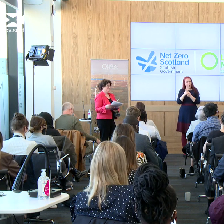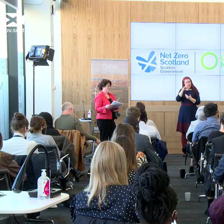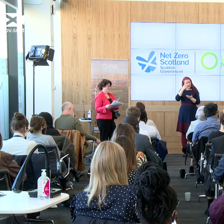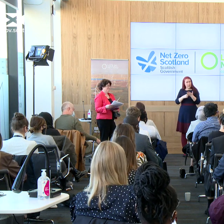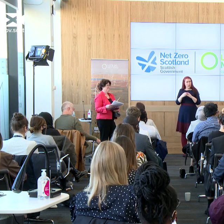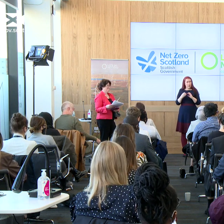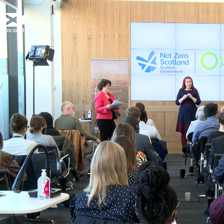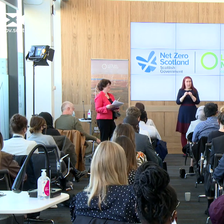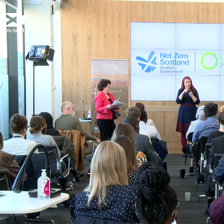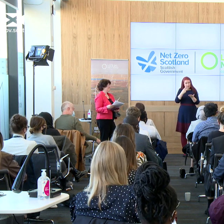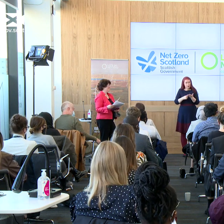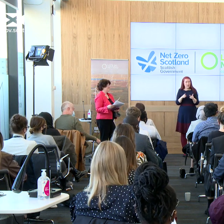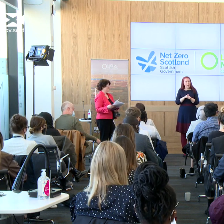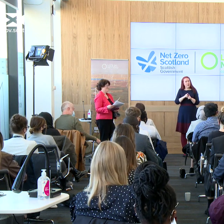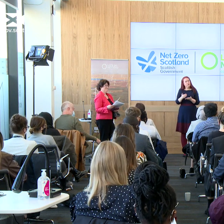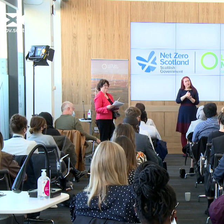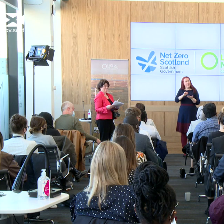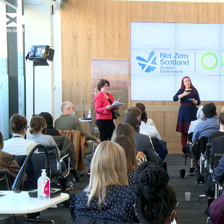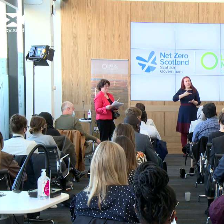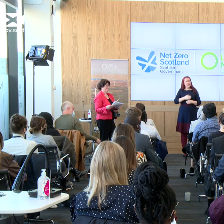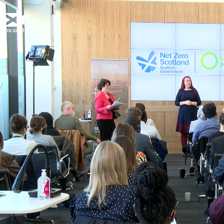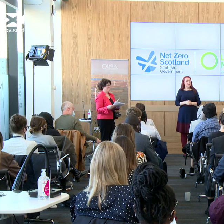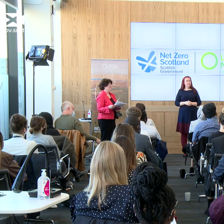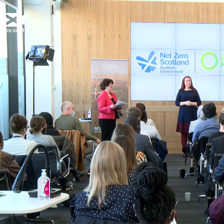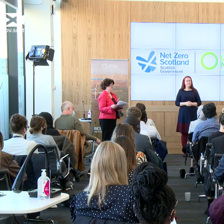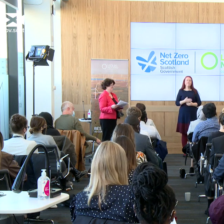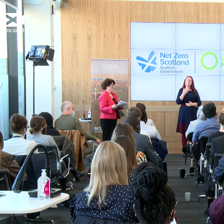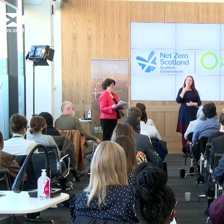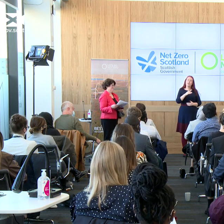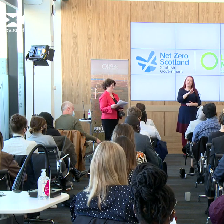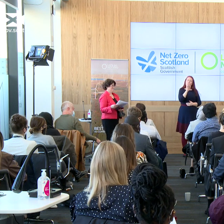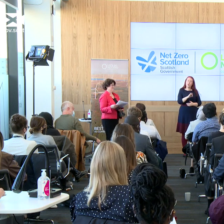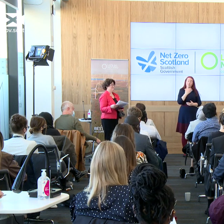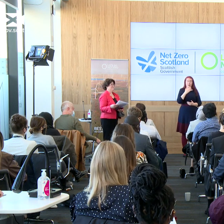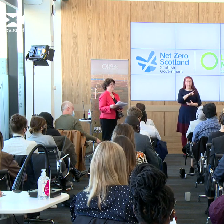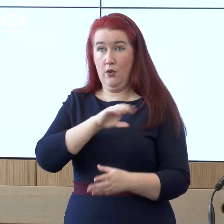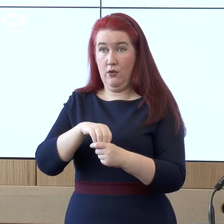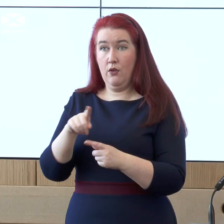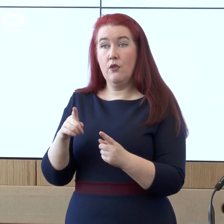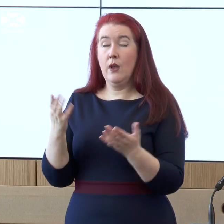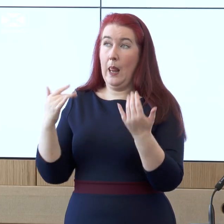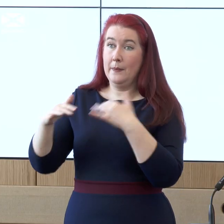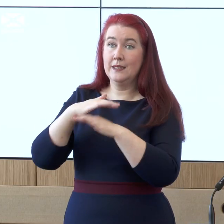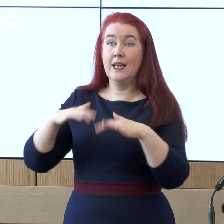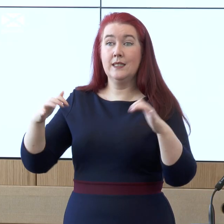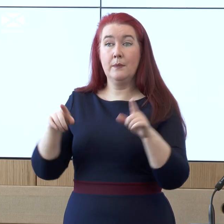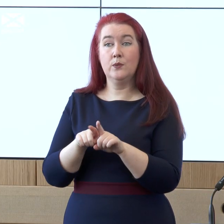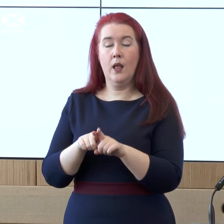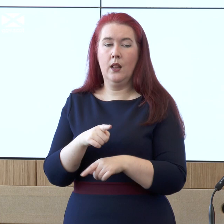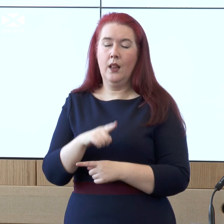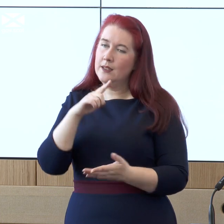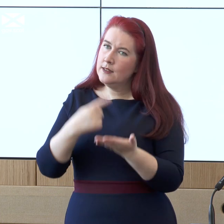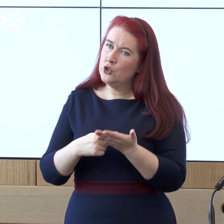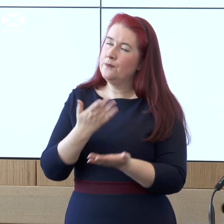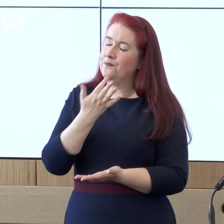their rights? Thank you very much for that question. Thank you for your contribution to the Climate Assembly too. On the decision, the